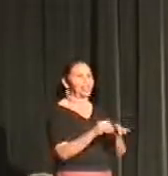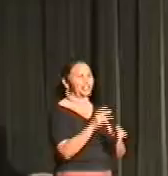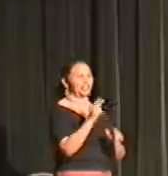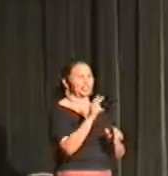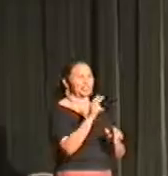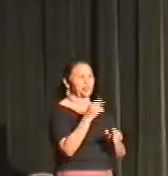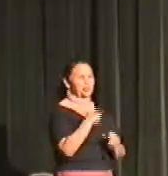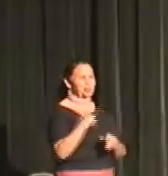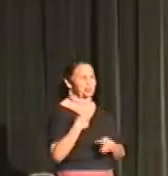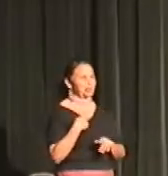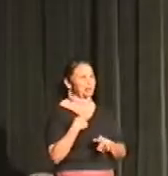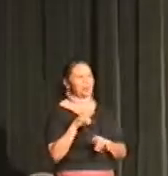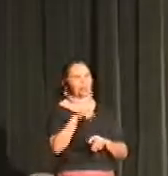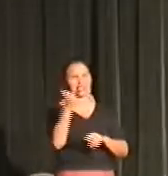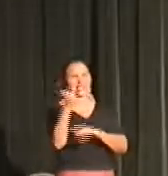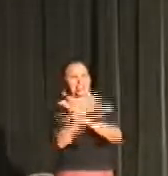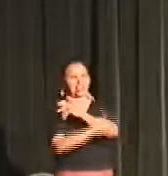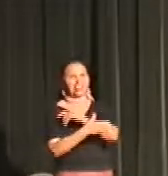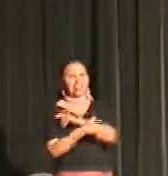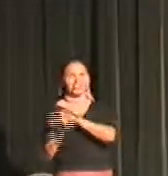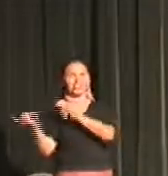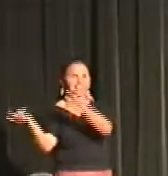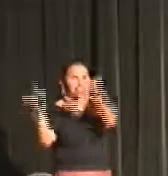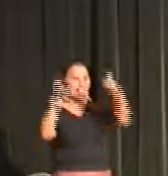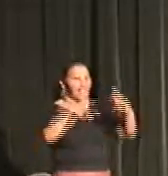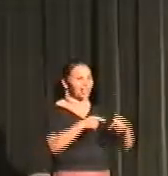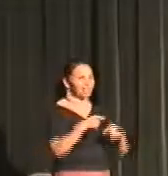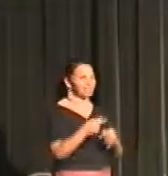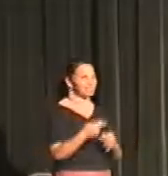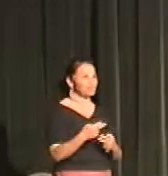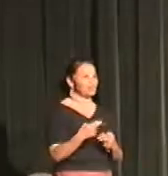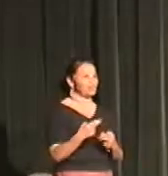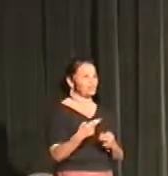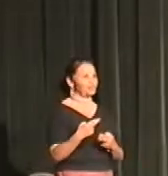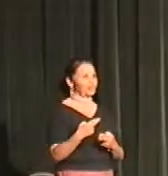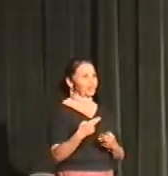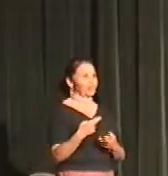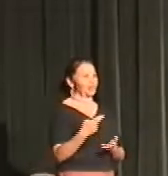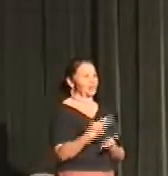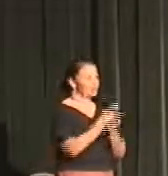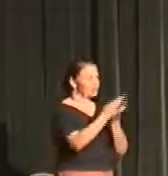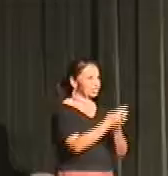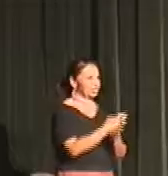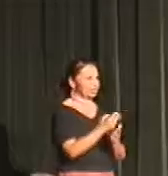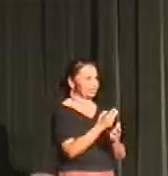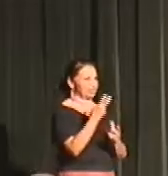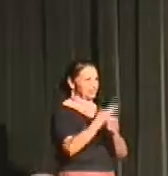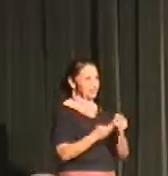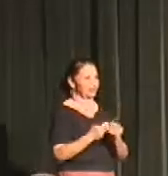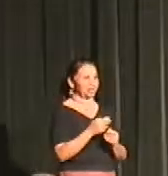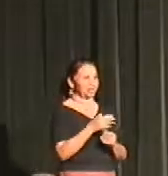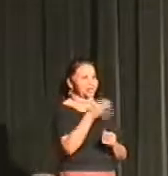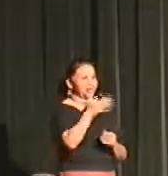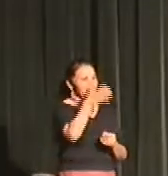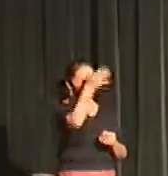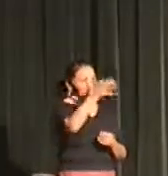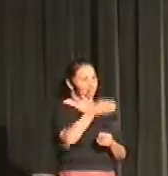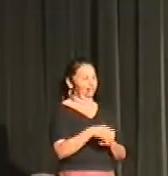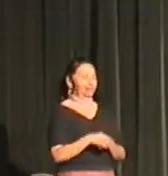came from another country that had never been in this country to represent both of my grandparents. And it was such a healing, you know, that had